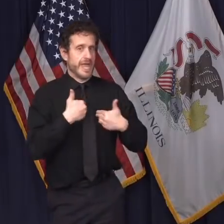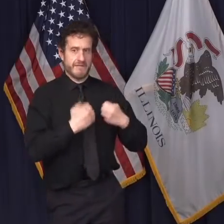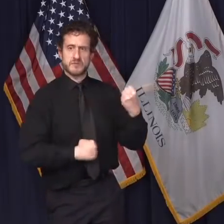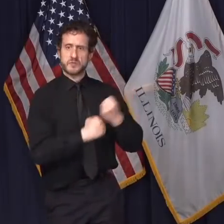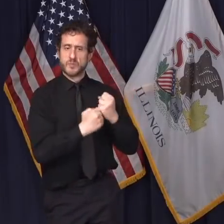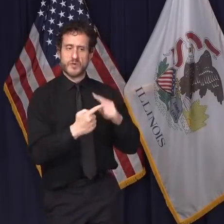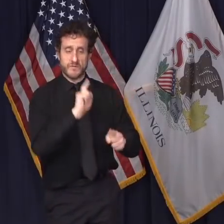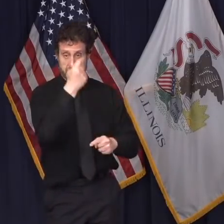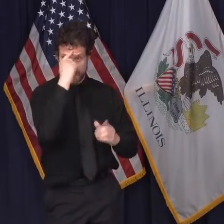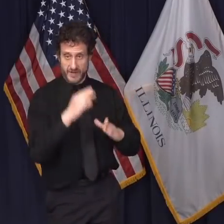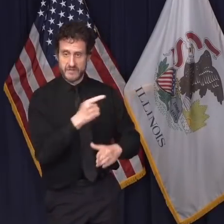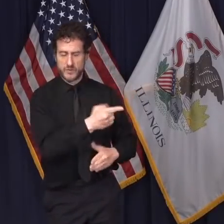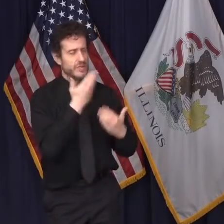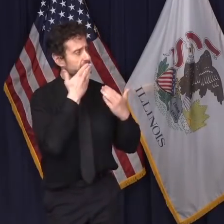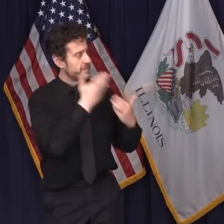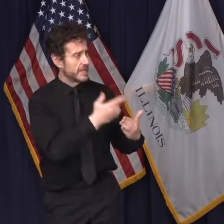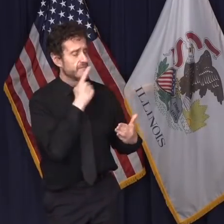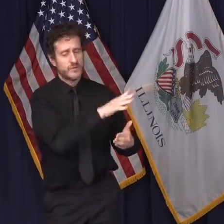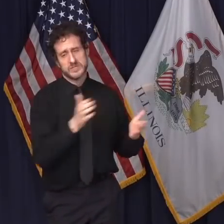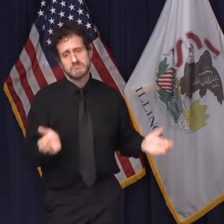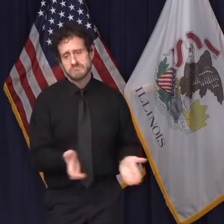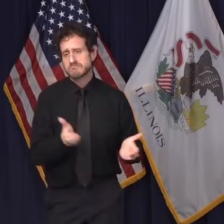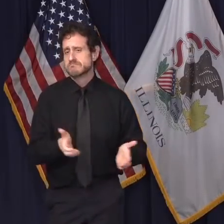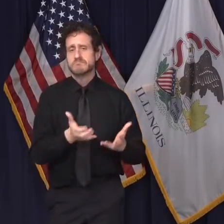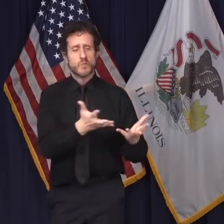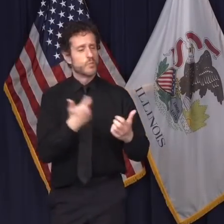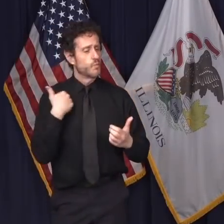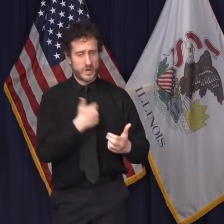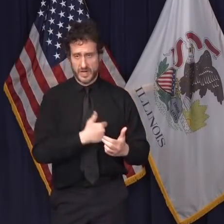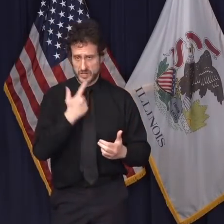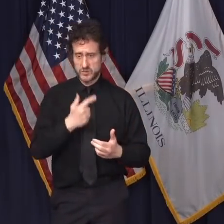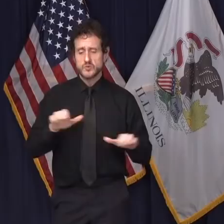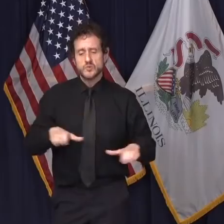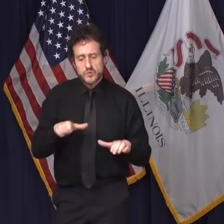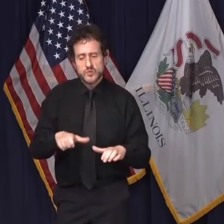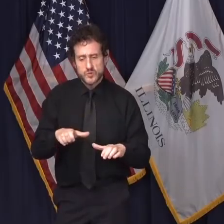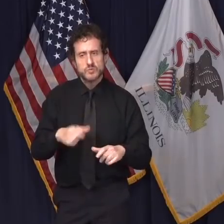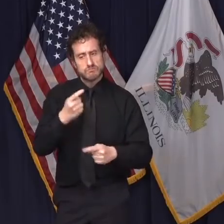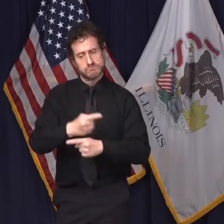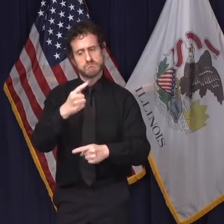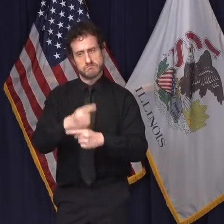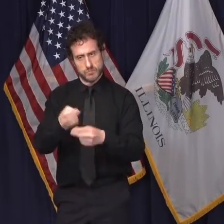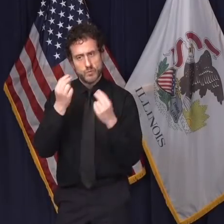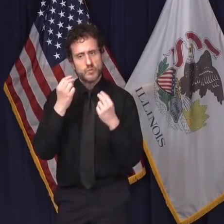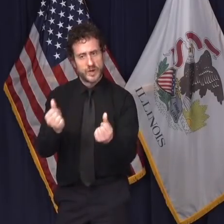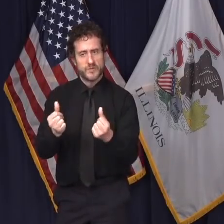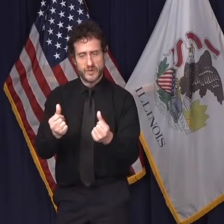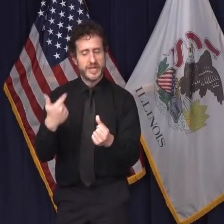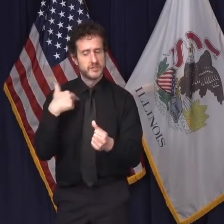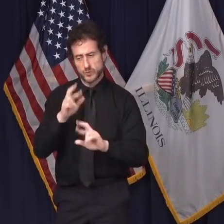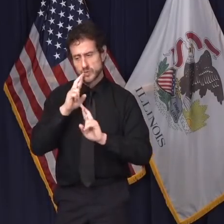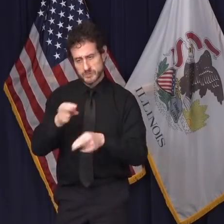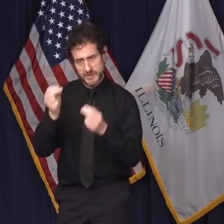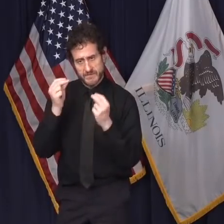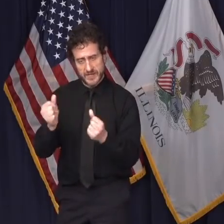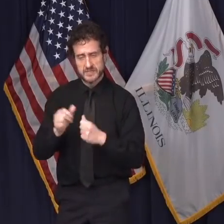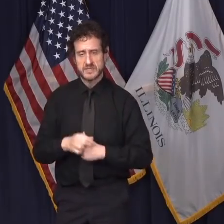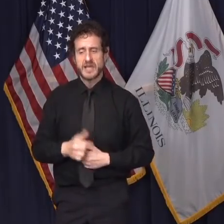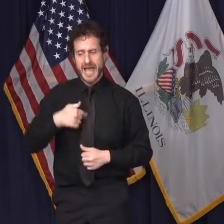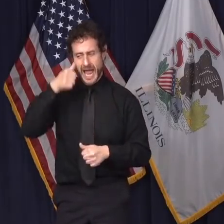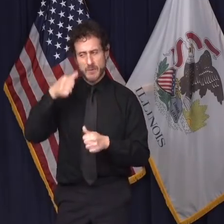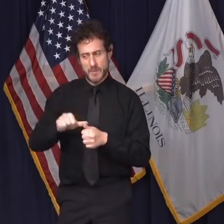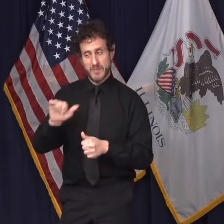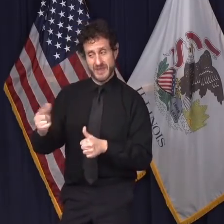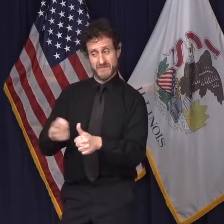enough for his encouragement and always wanting us to be proactive in all of our responses. I remember going to that